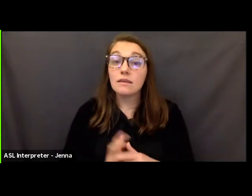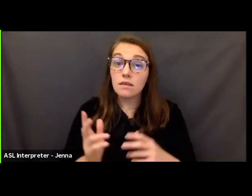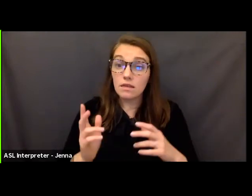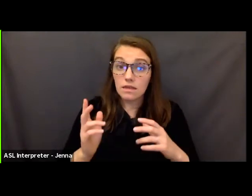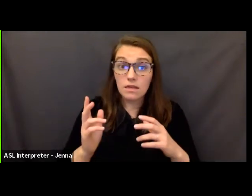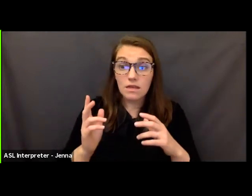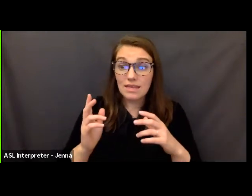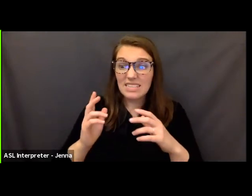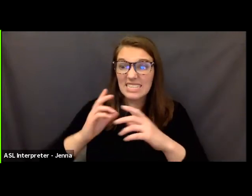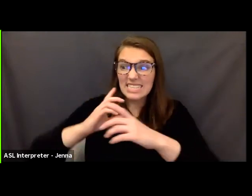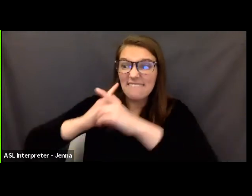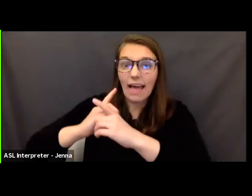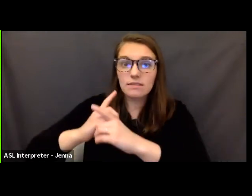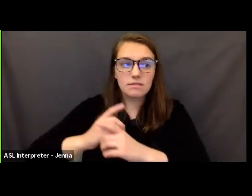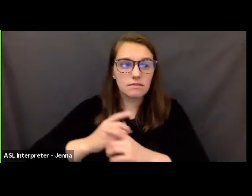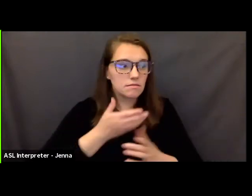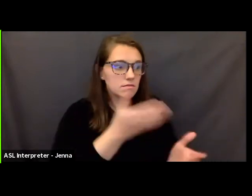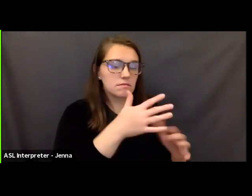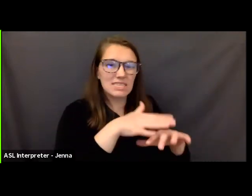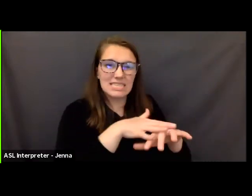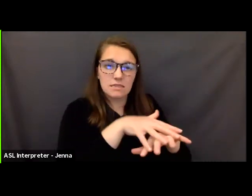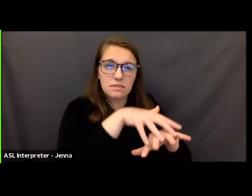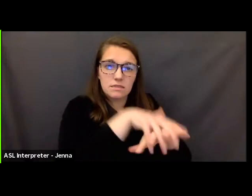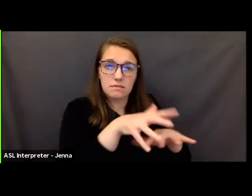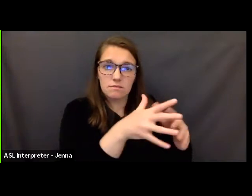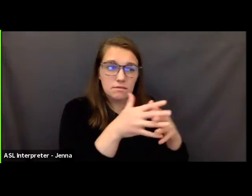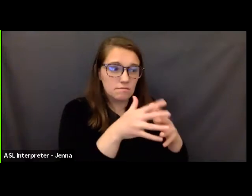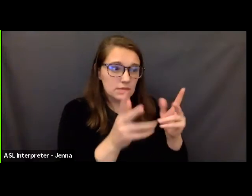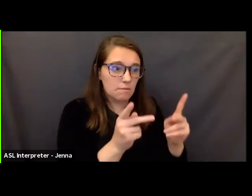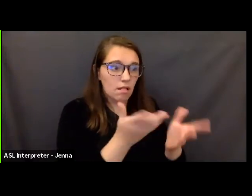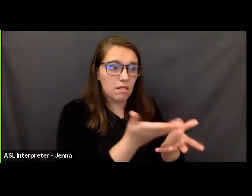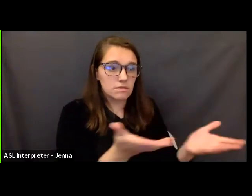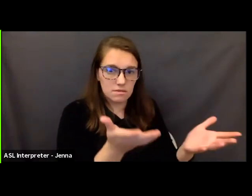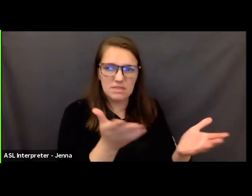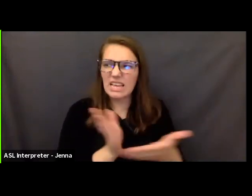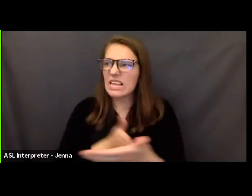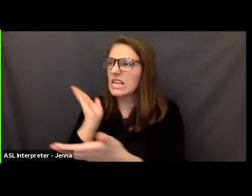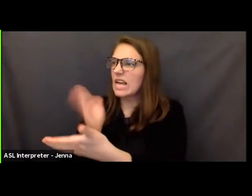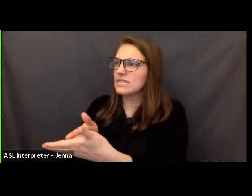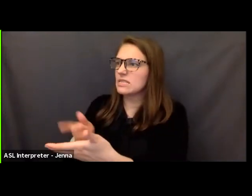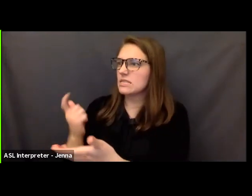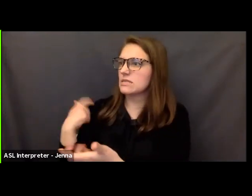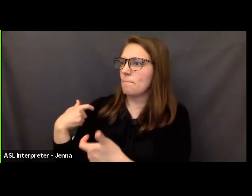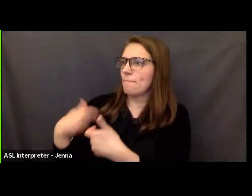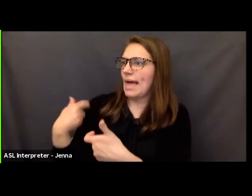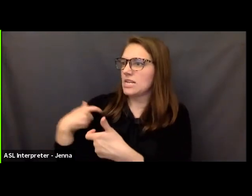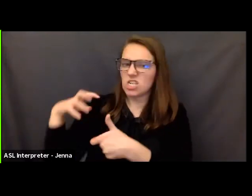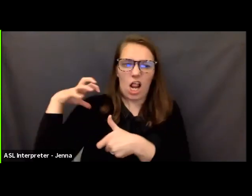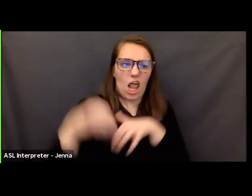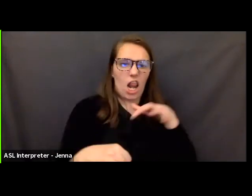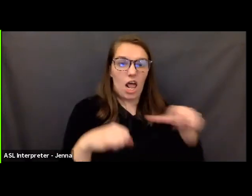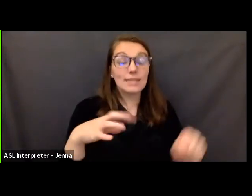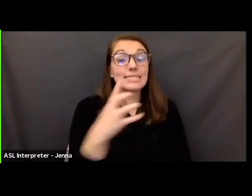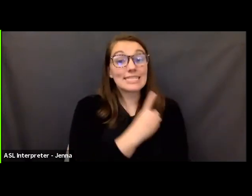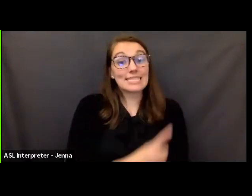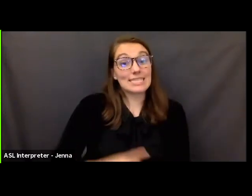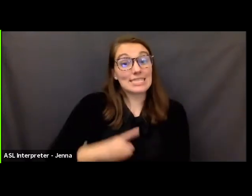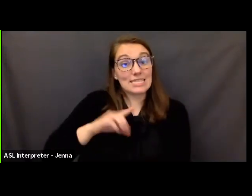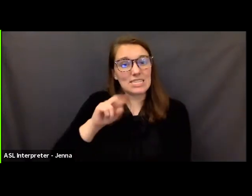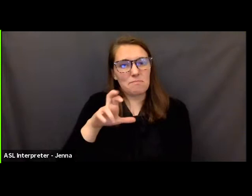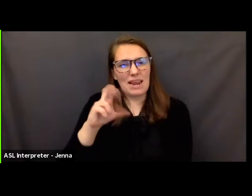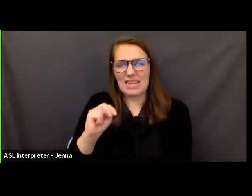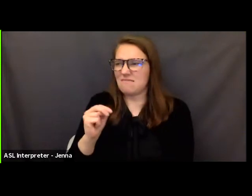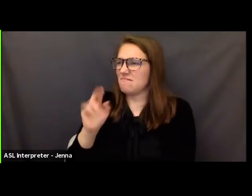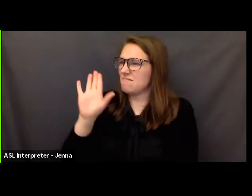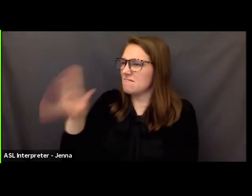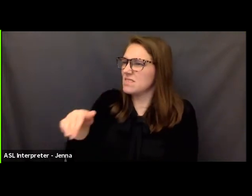and against the Spanish colonialist arguments, the Dominican Thomists of Salamanca, they rejected the